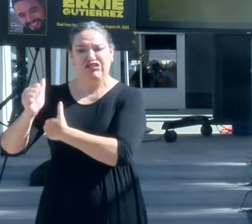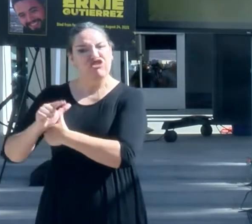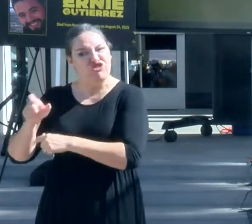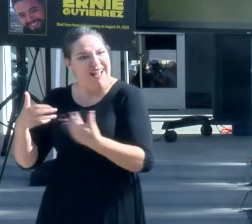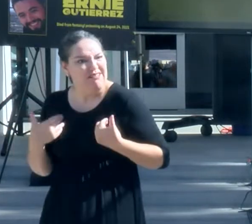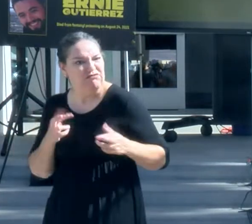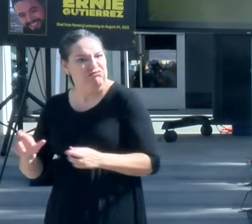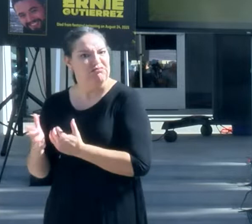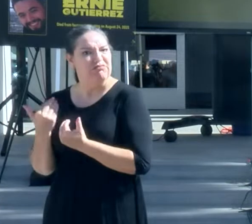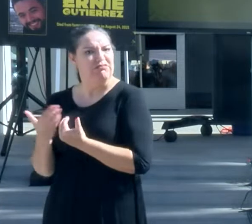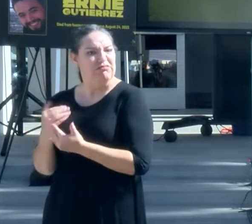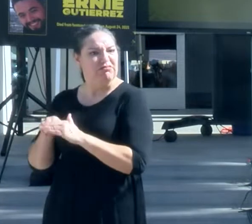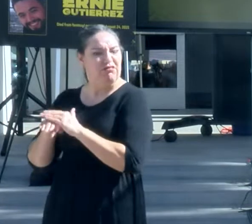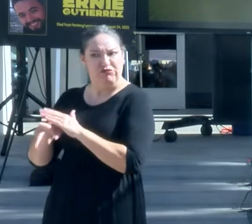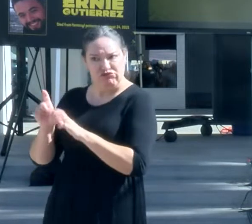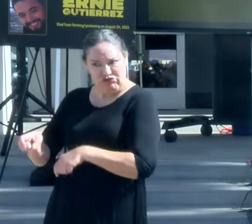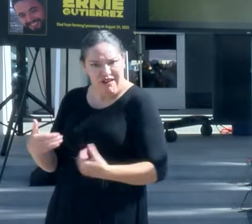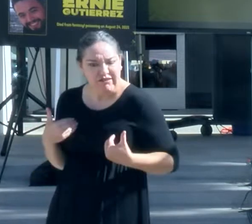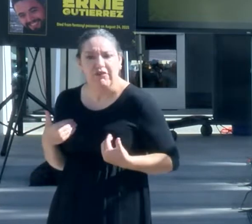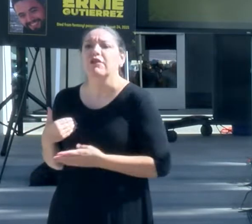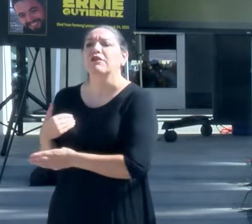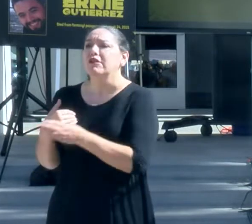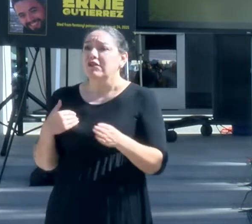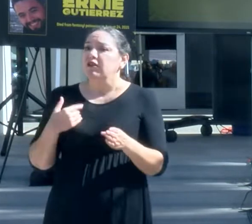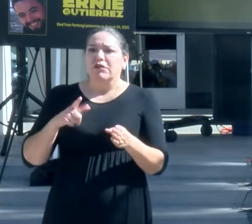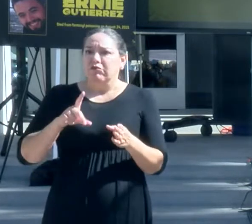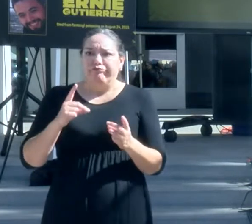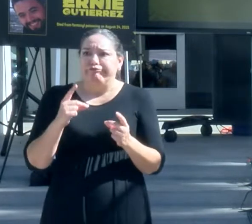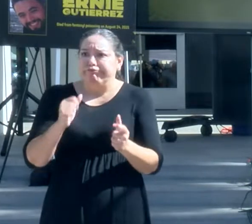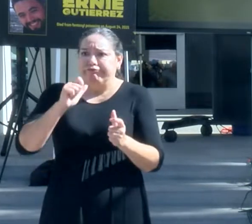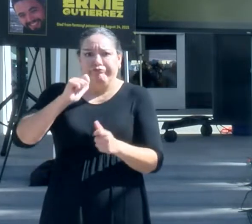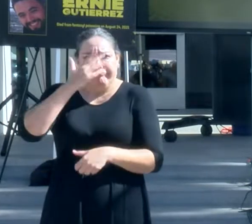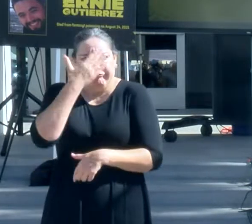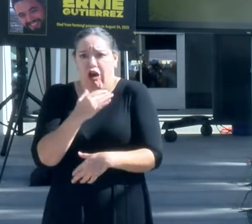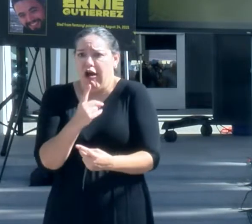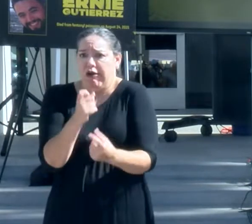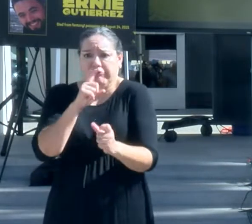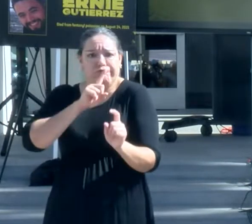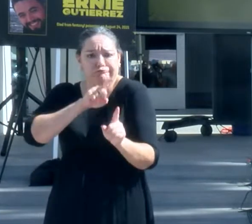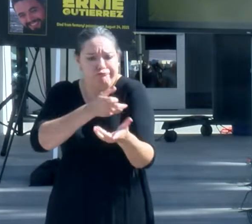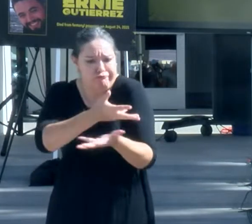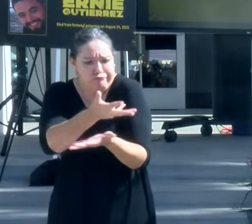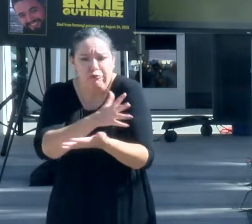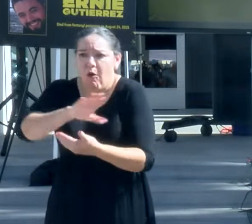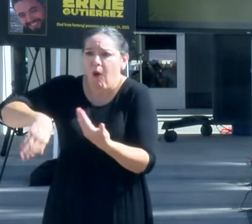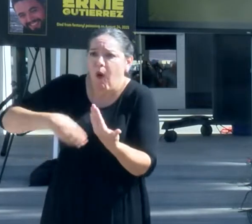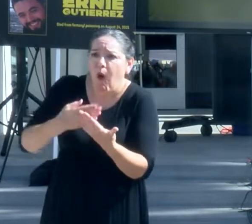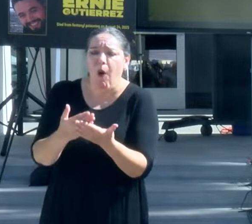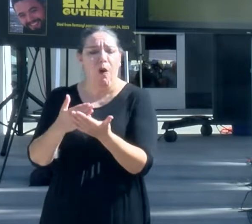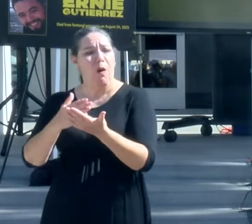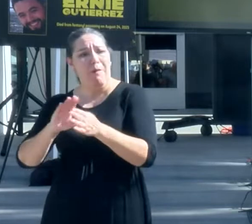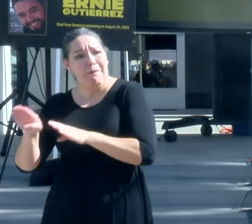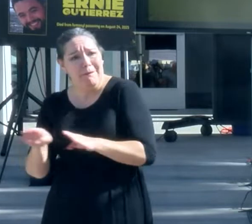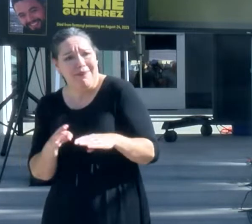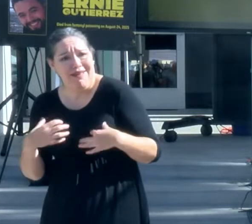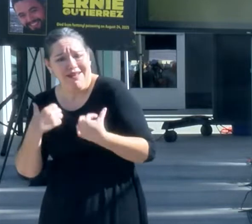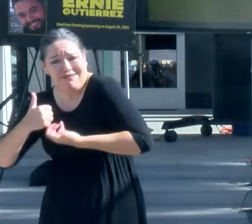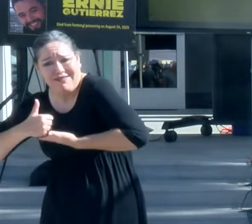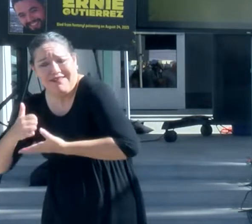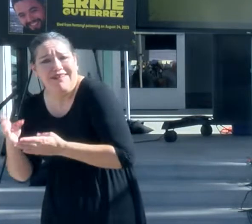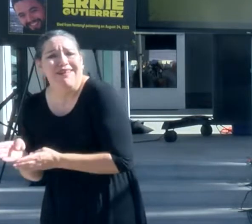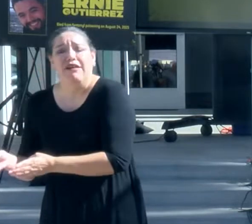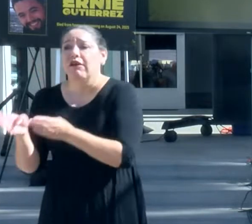On the front lines of this battle are all of our behavioral health and substance abuse providers across our region, whose daily